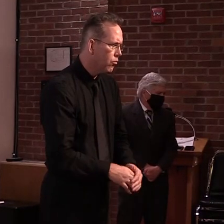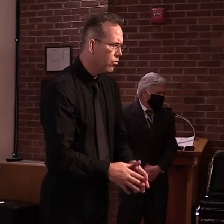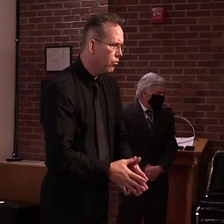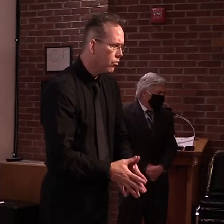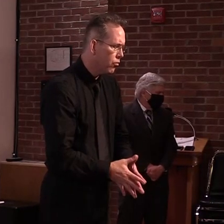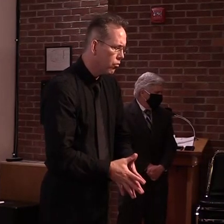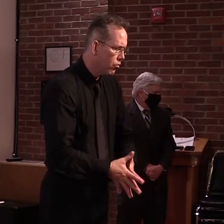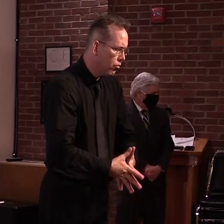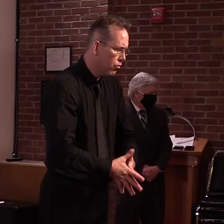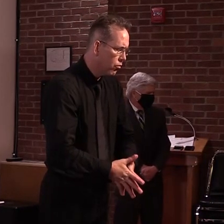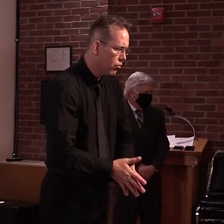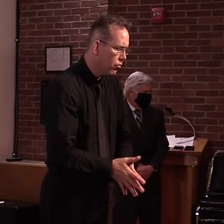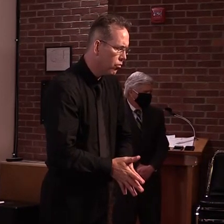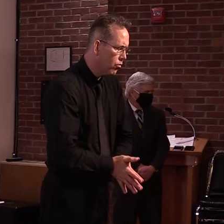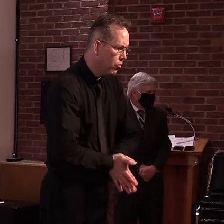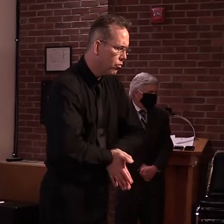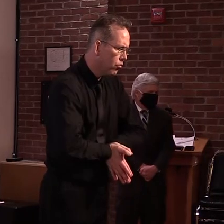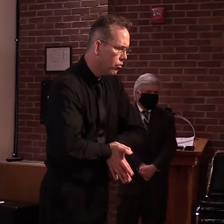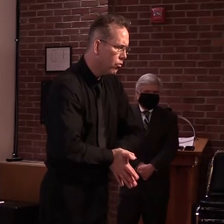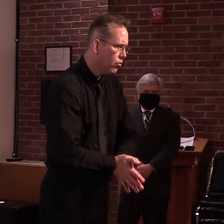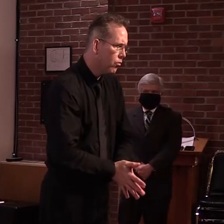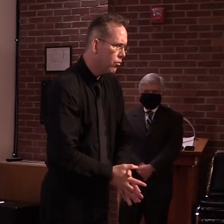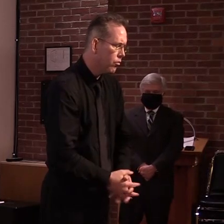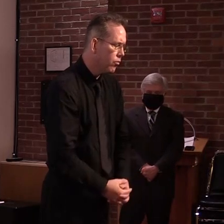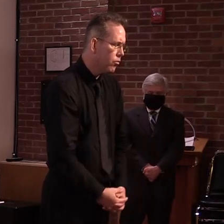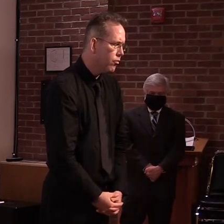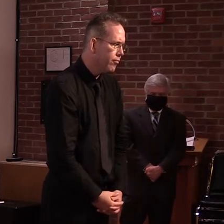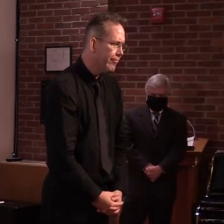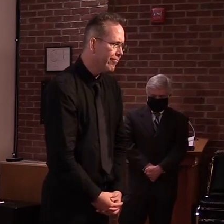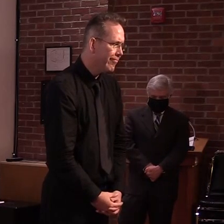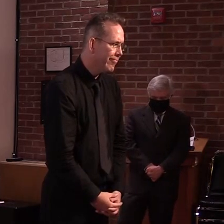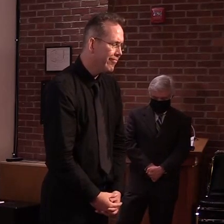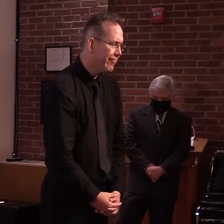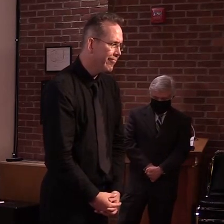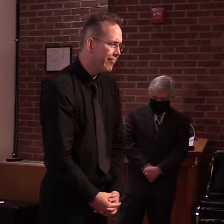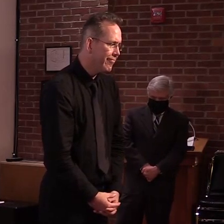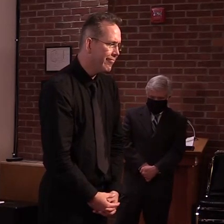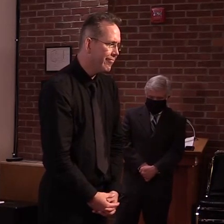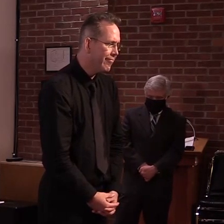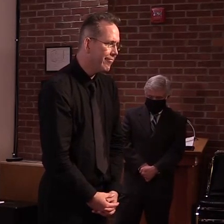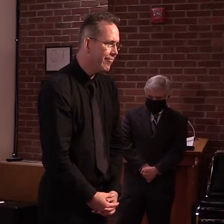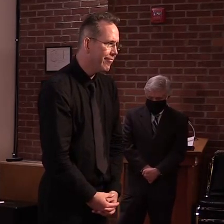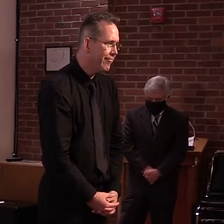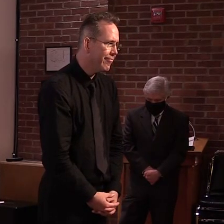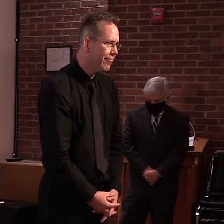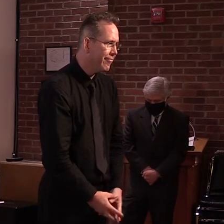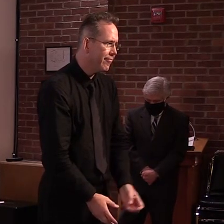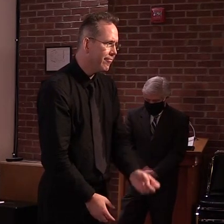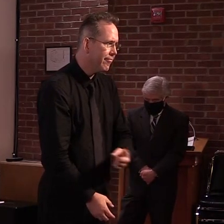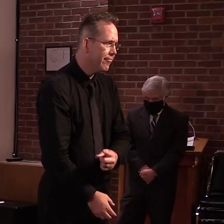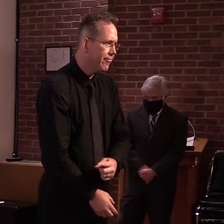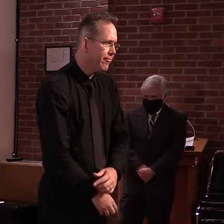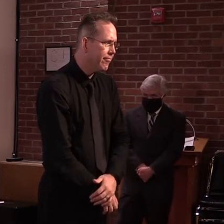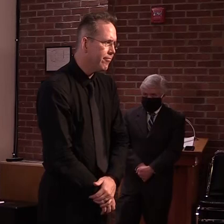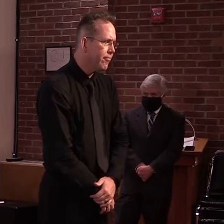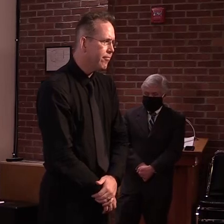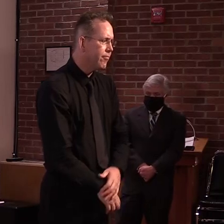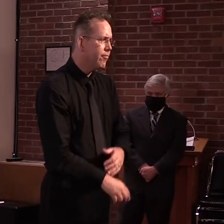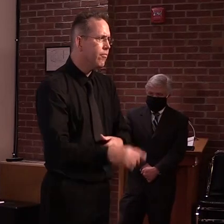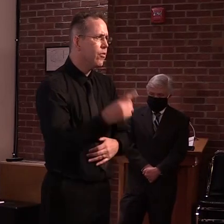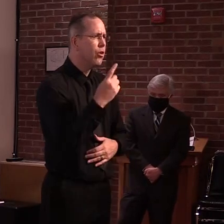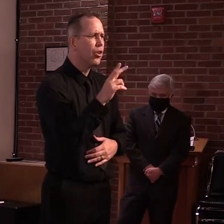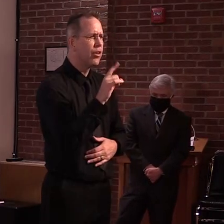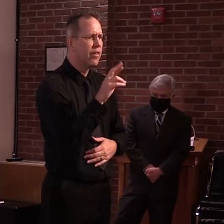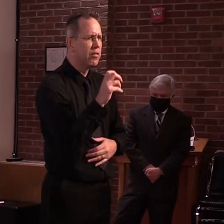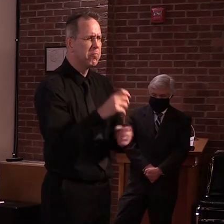Hello, can you hear me? We can. Thank you, Governor. A couple for Dr. Levine, if I could. Dr. Levine, you